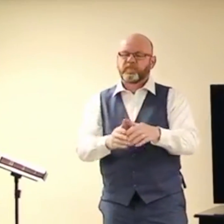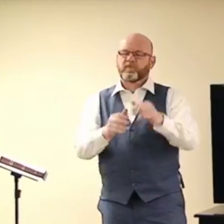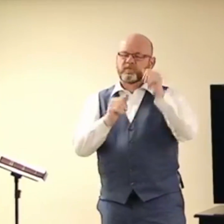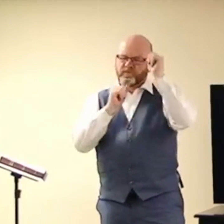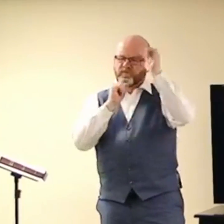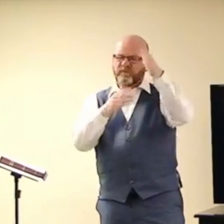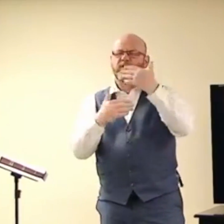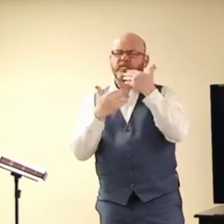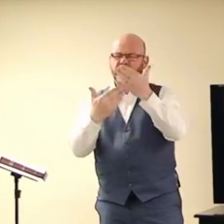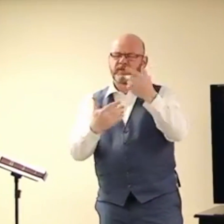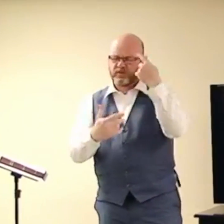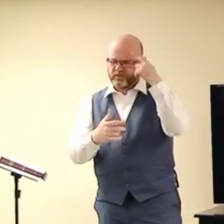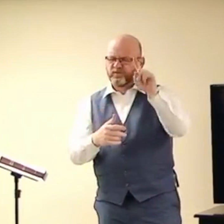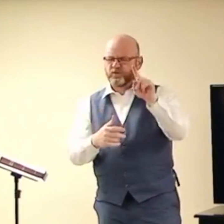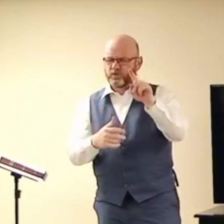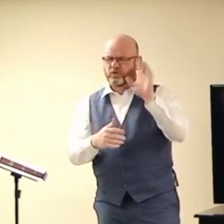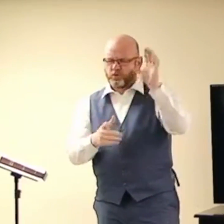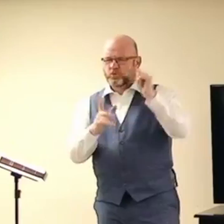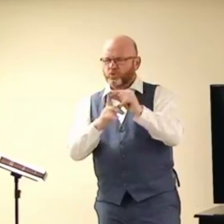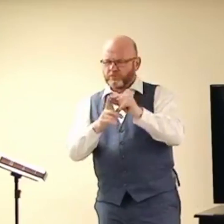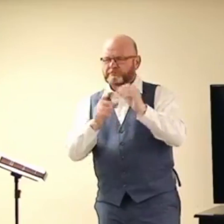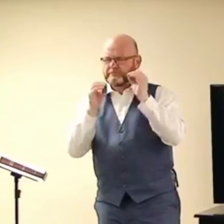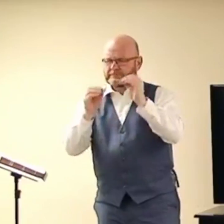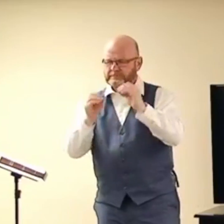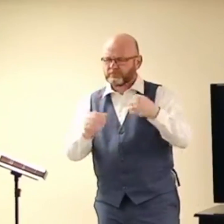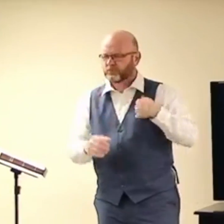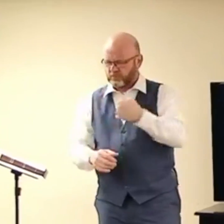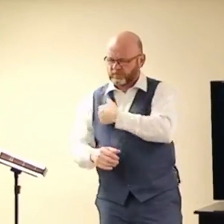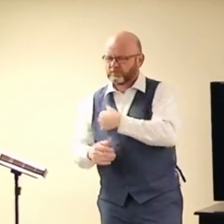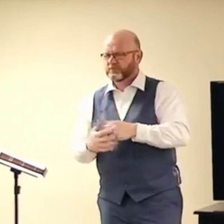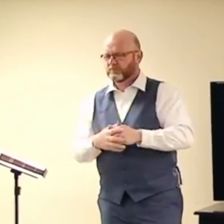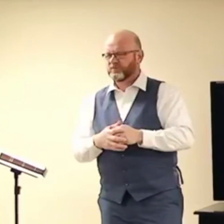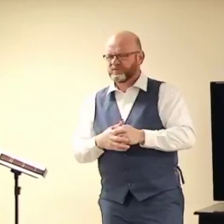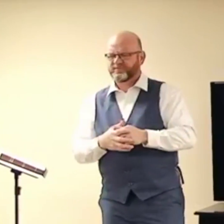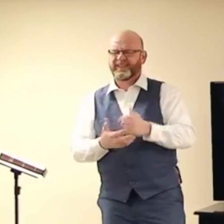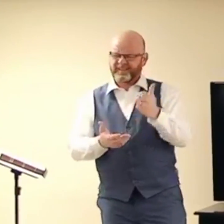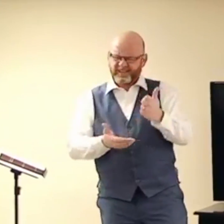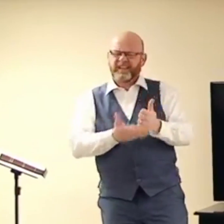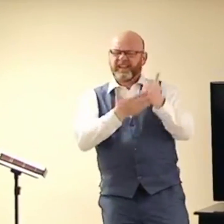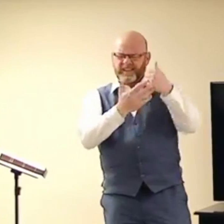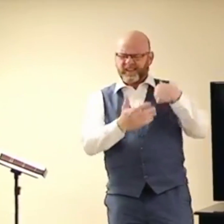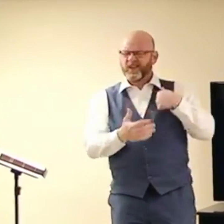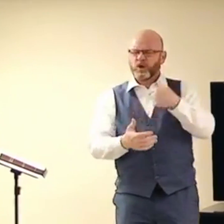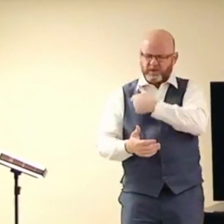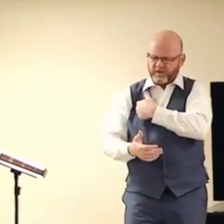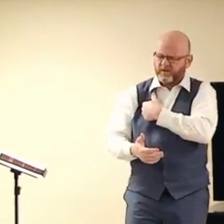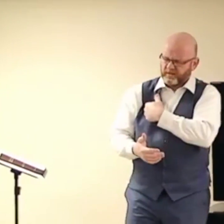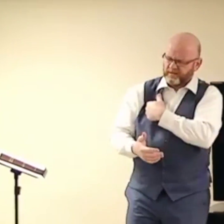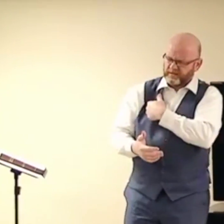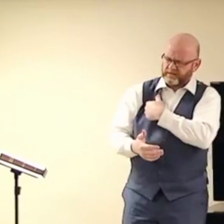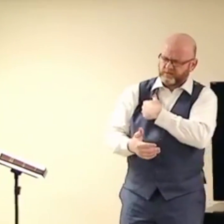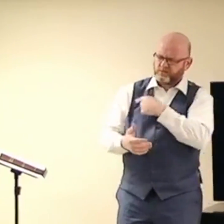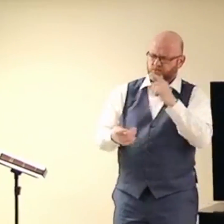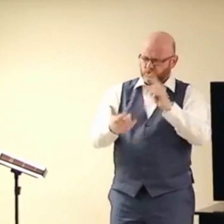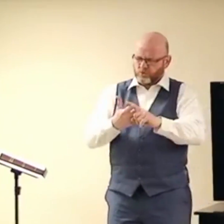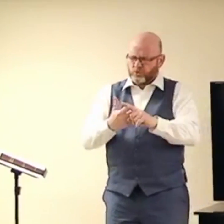close in prayer. Father, thank you for your word that we learned today. Help us to